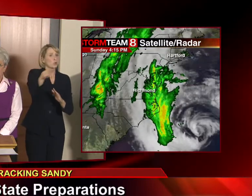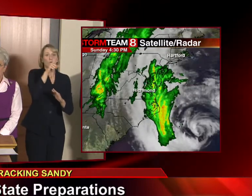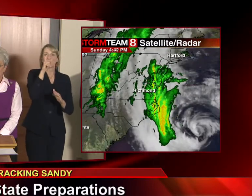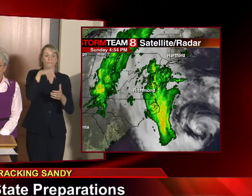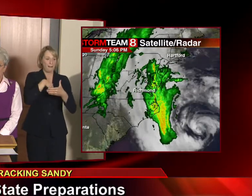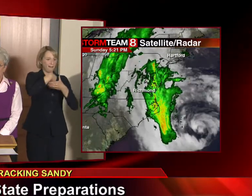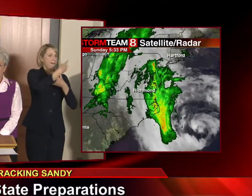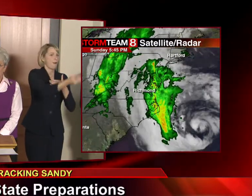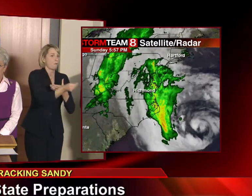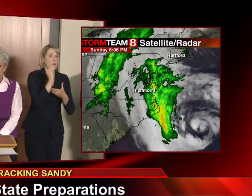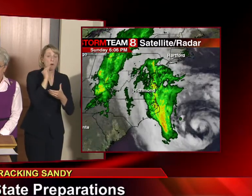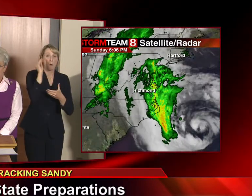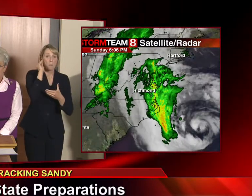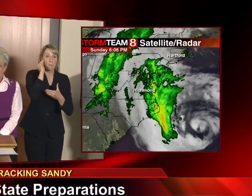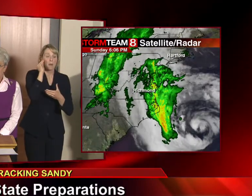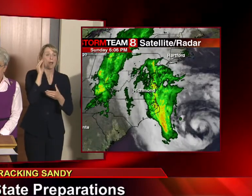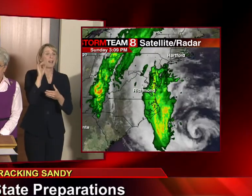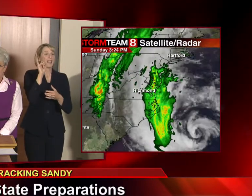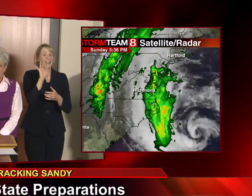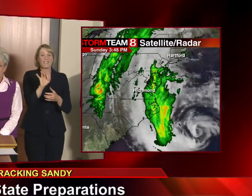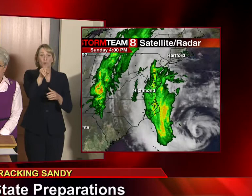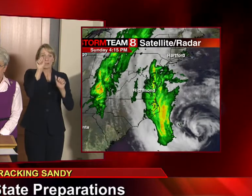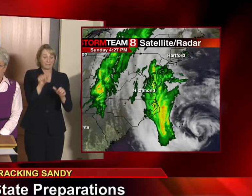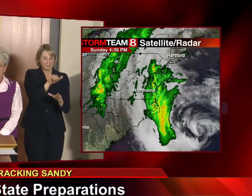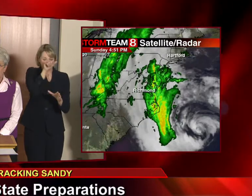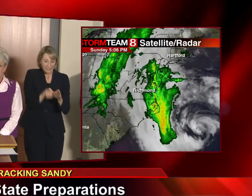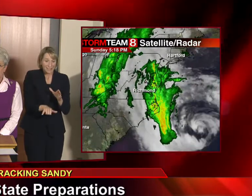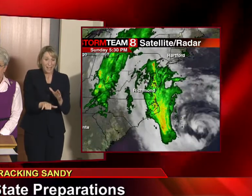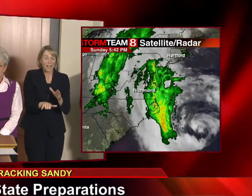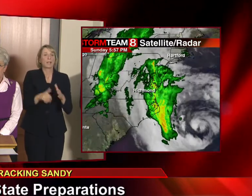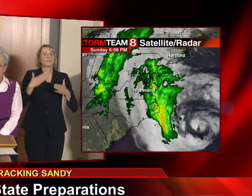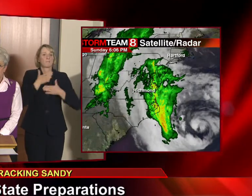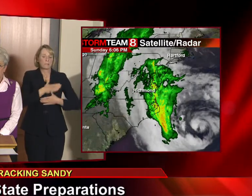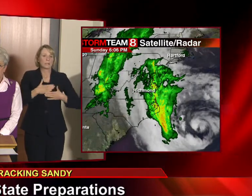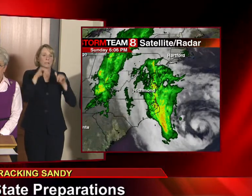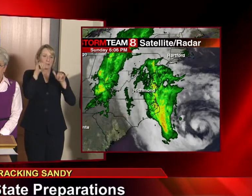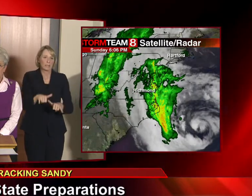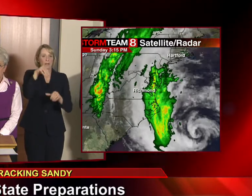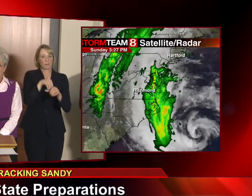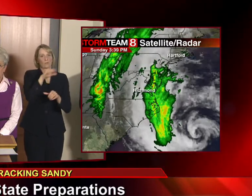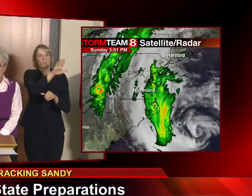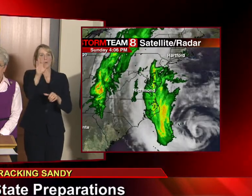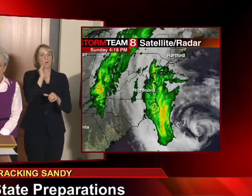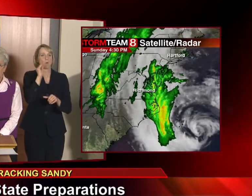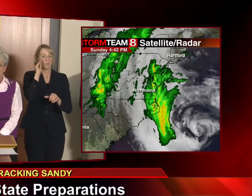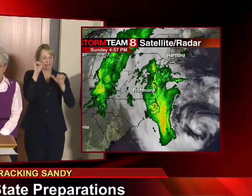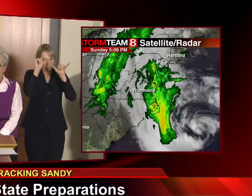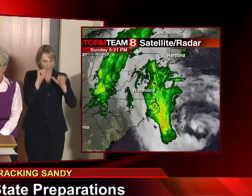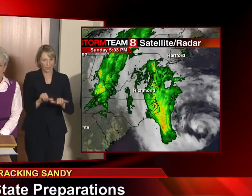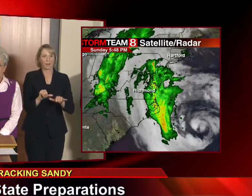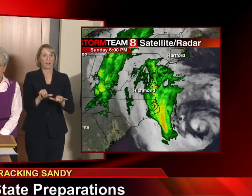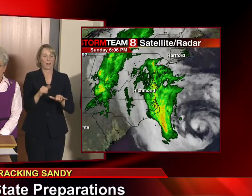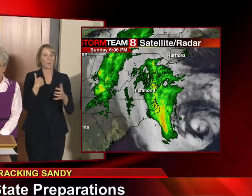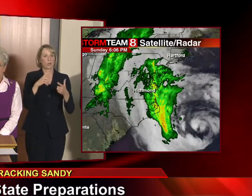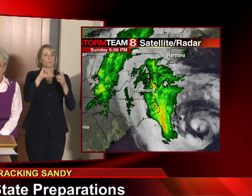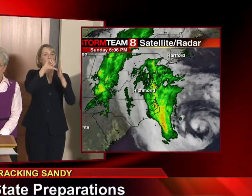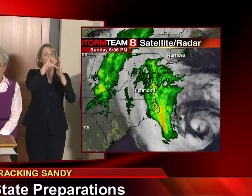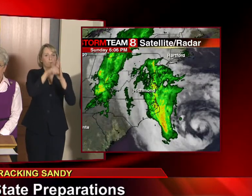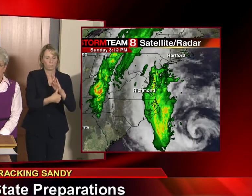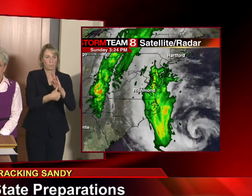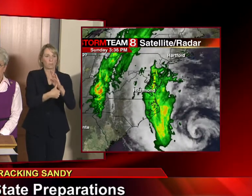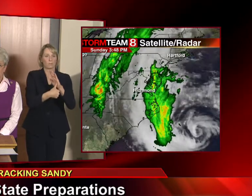home, and unless it's a life-threatening situation, there is no reason for you to be out of your home. Stay home as the